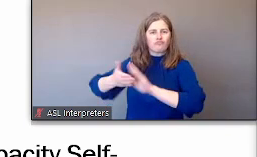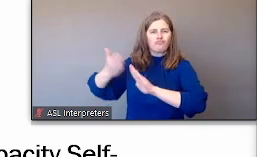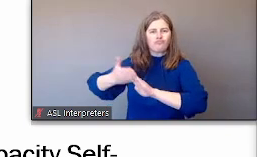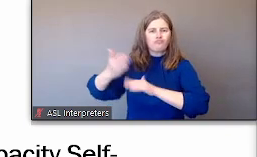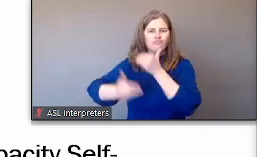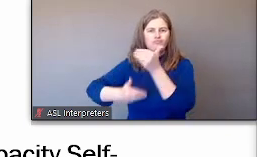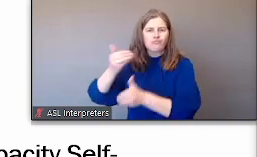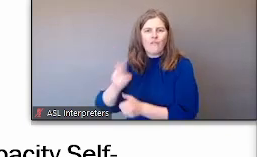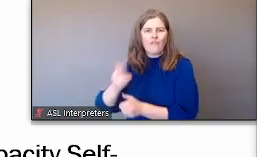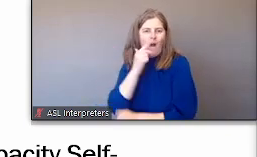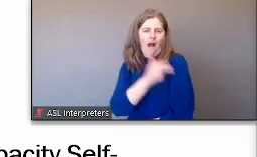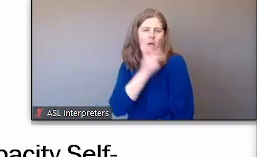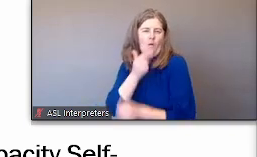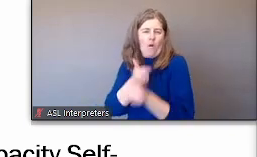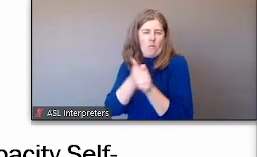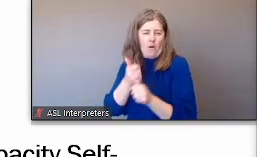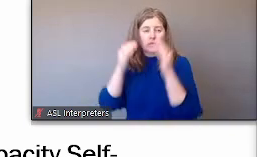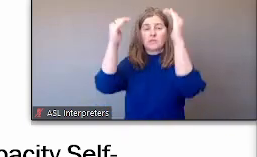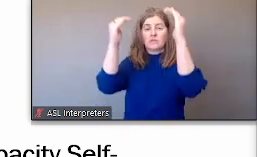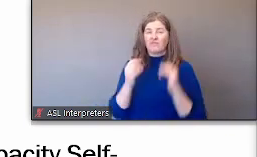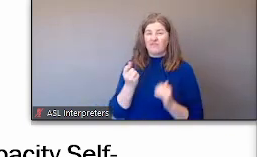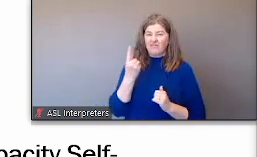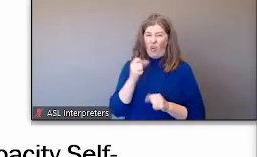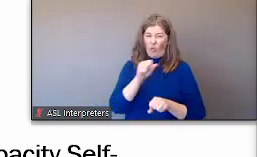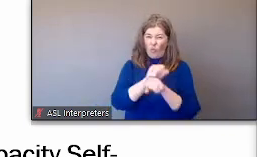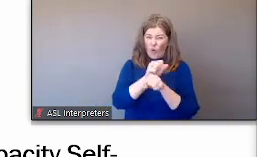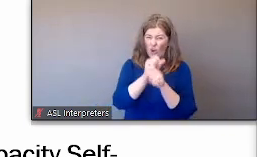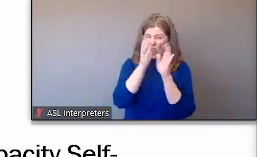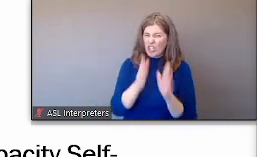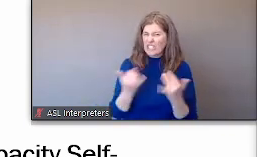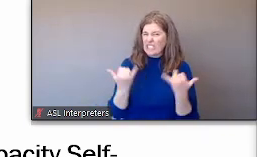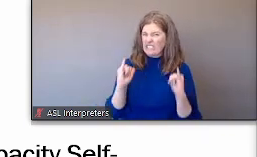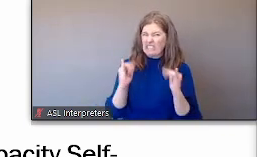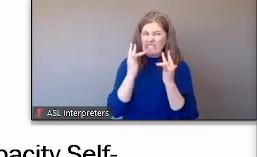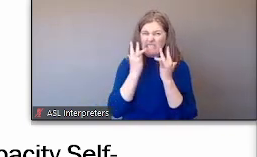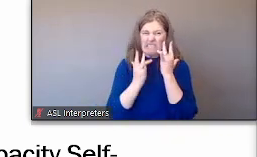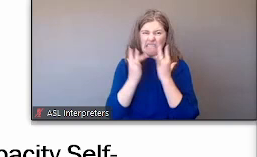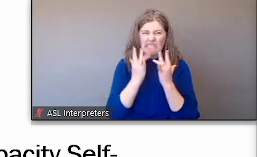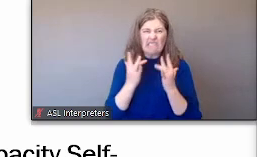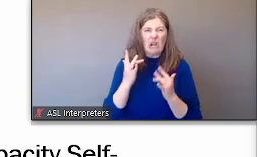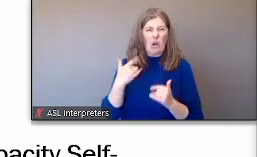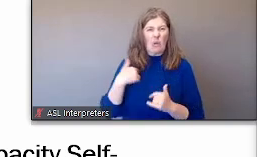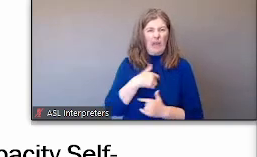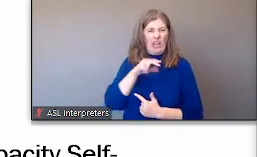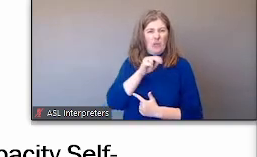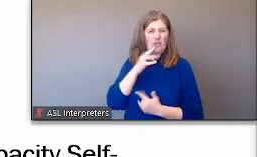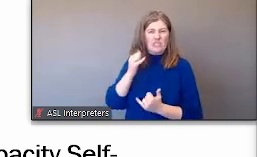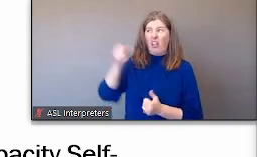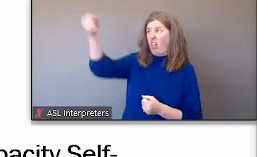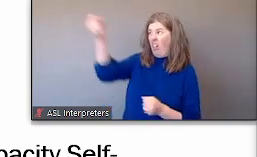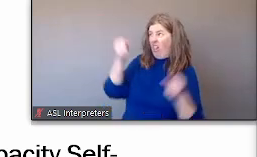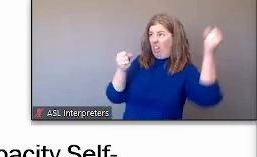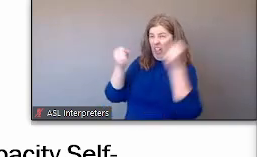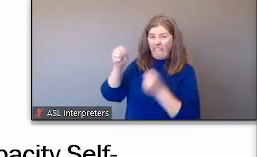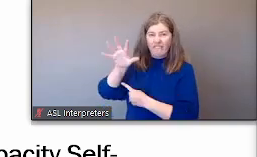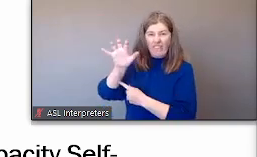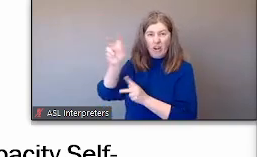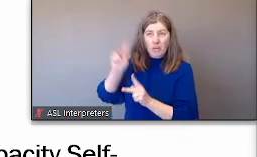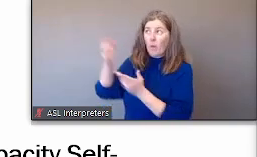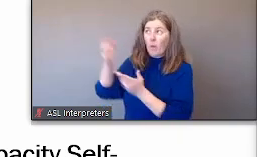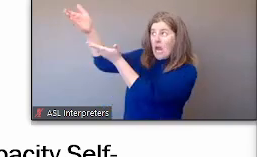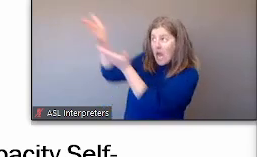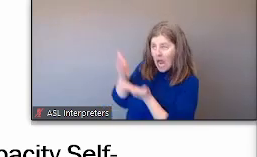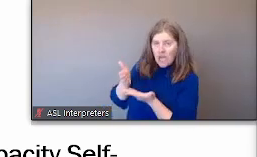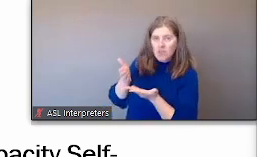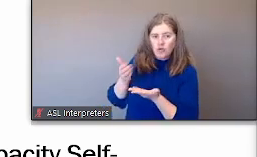mode. Workforce still an issue. New Mexico still sponsoring 500 people that we're bringing in